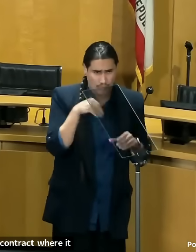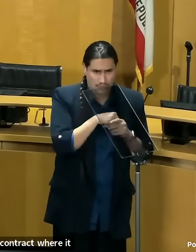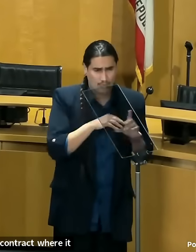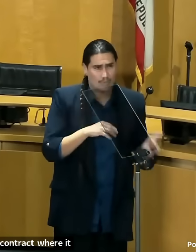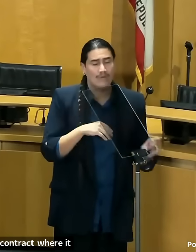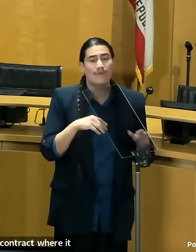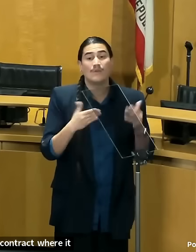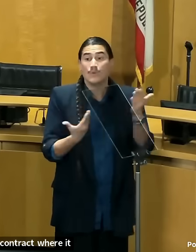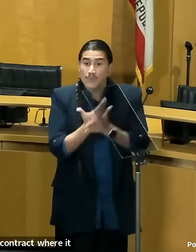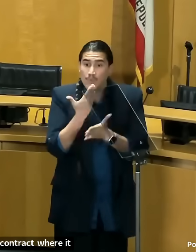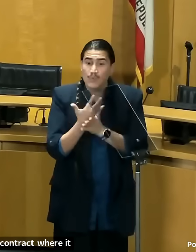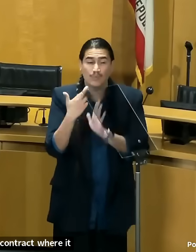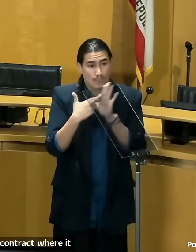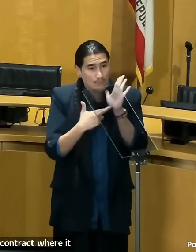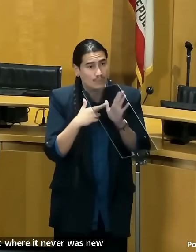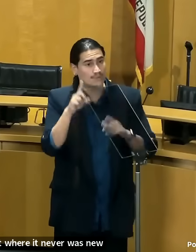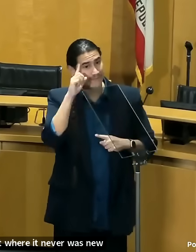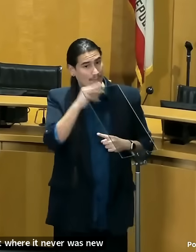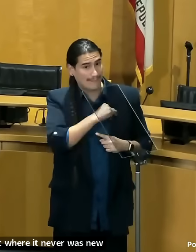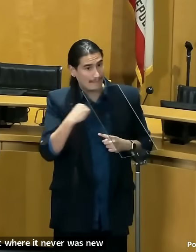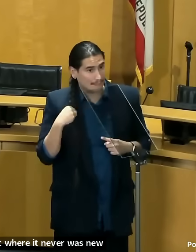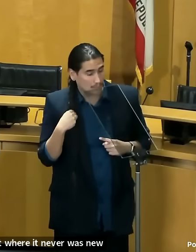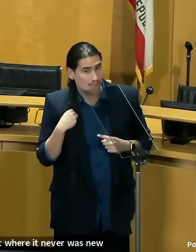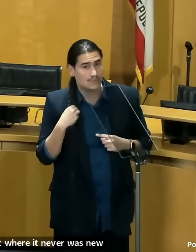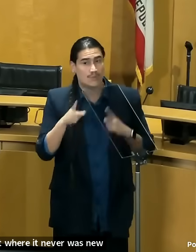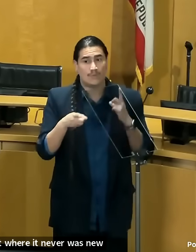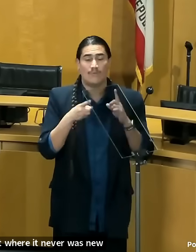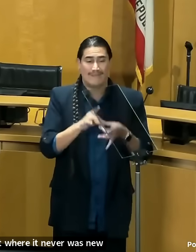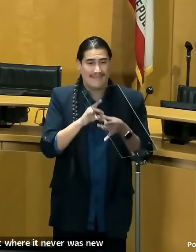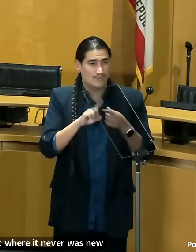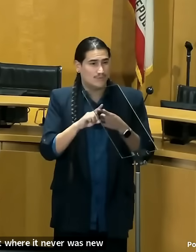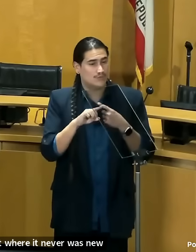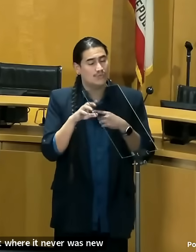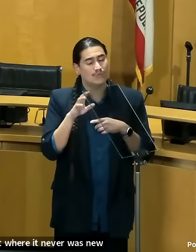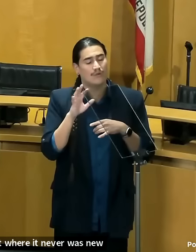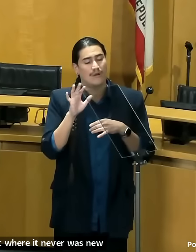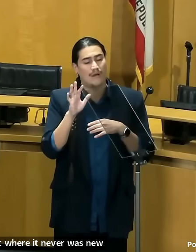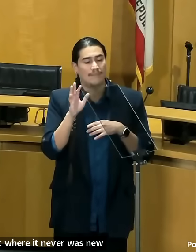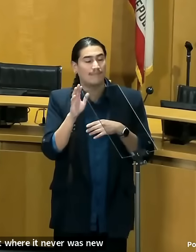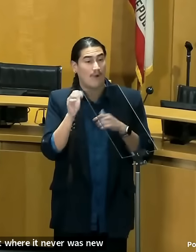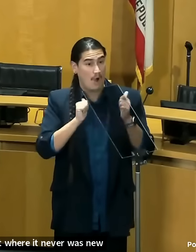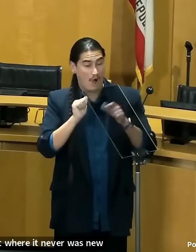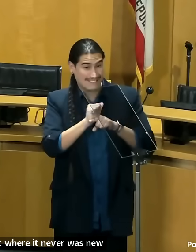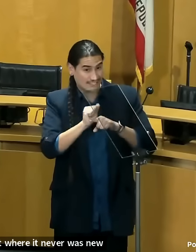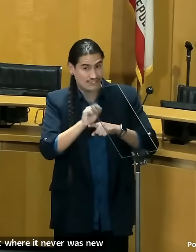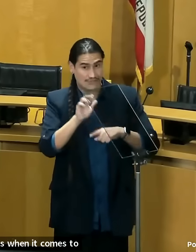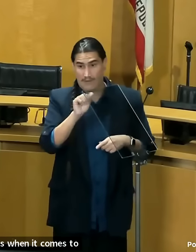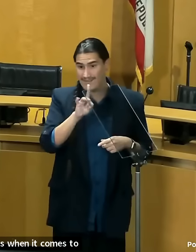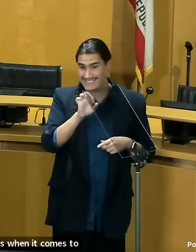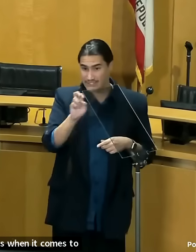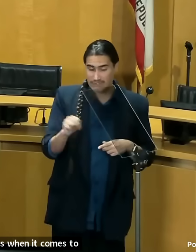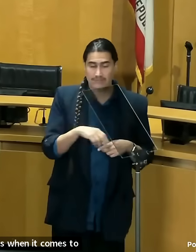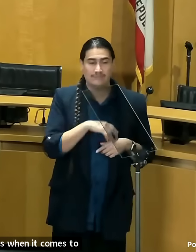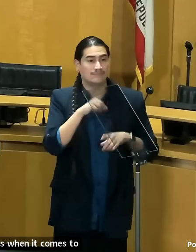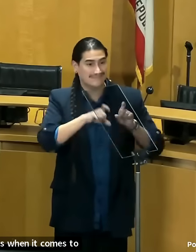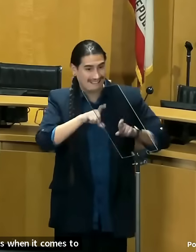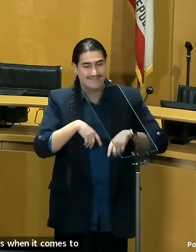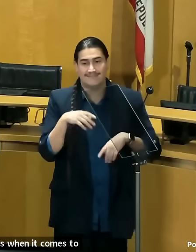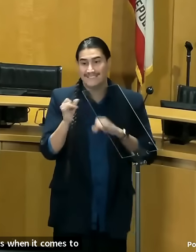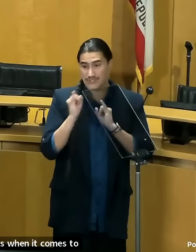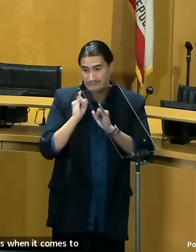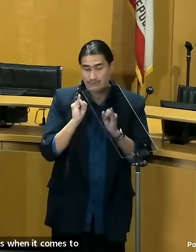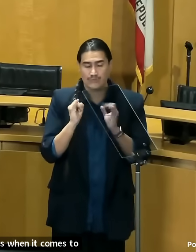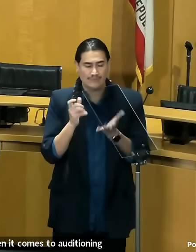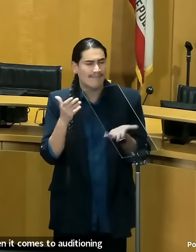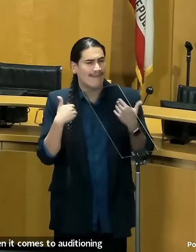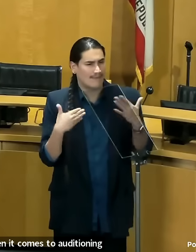New regulations for members when it comes to auditioning and interviews,